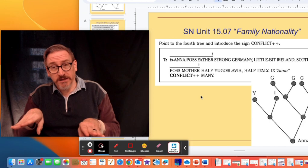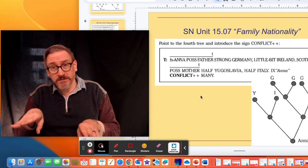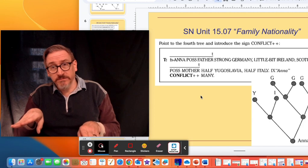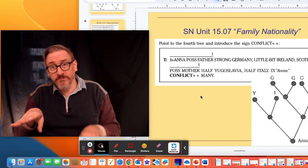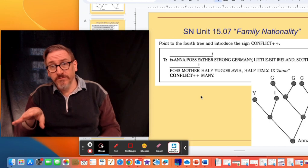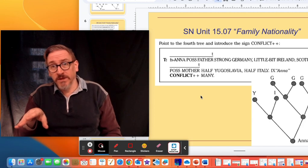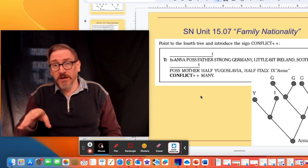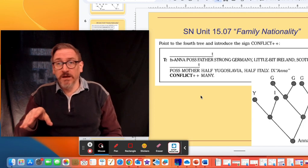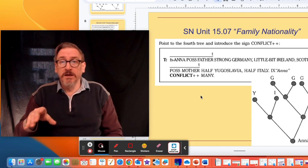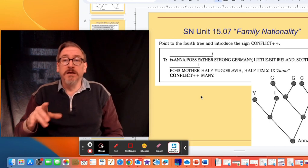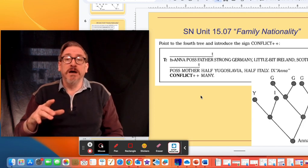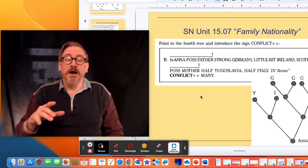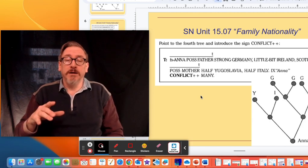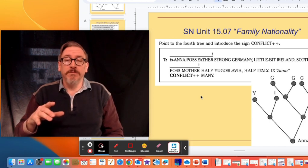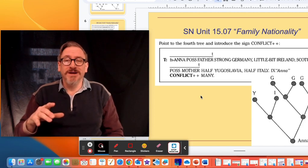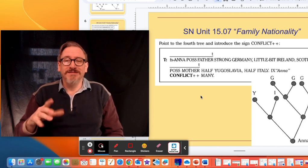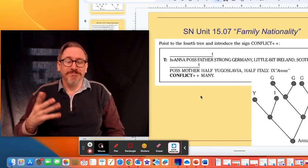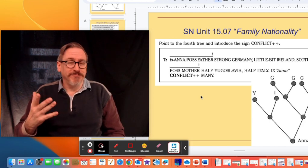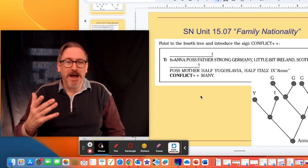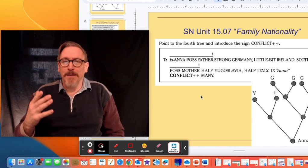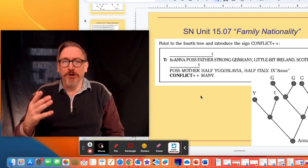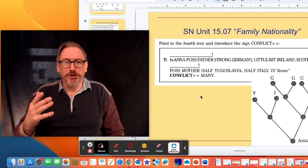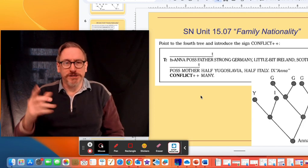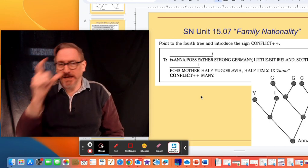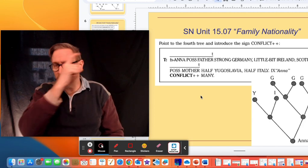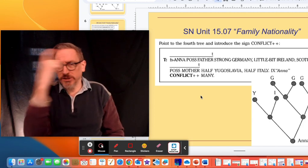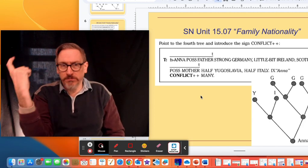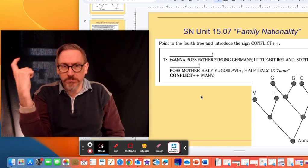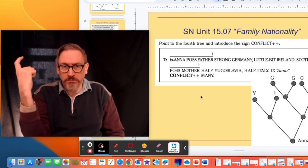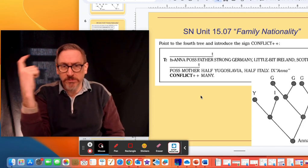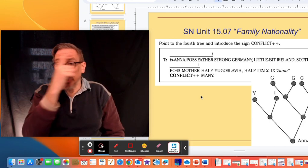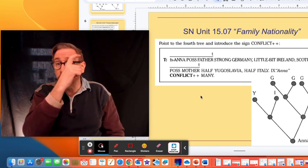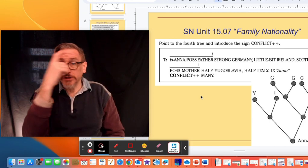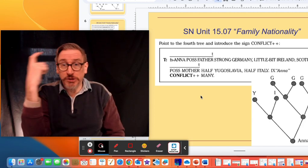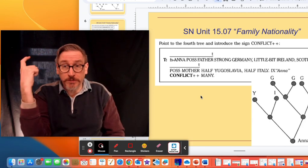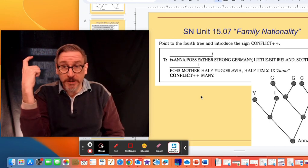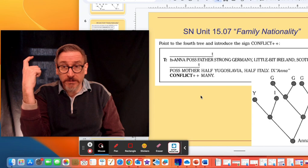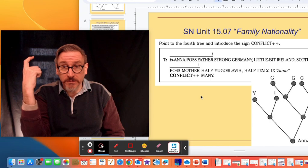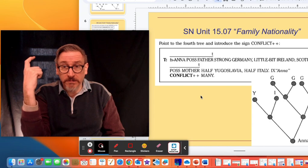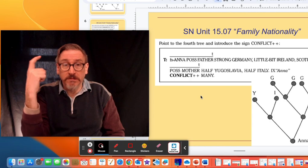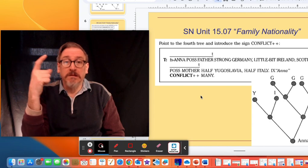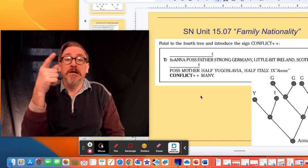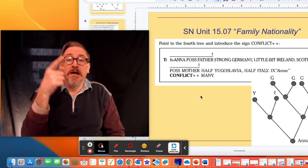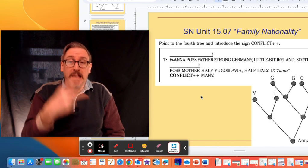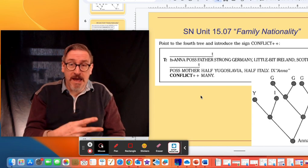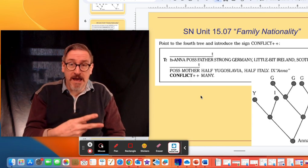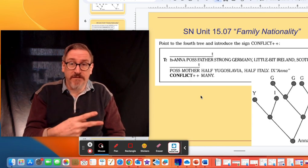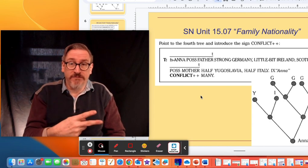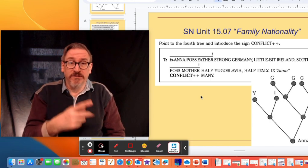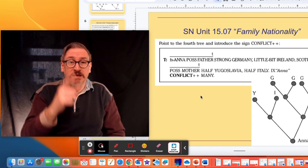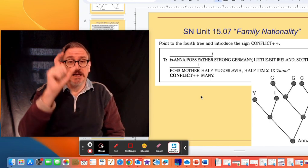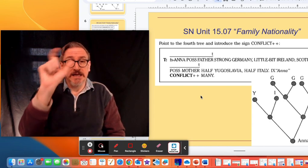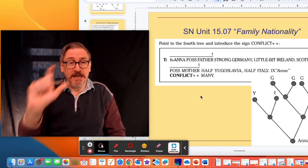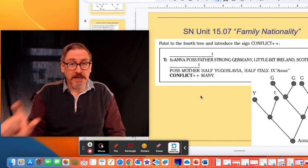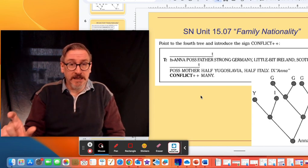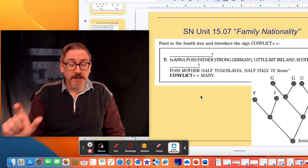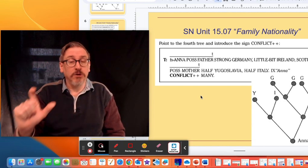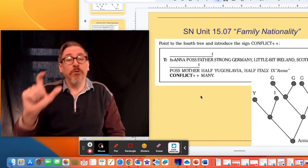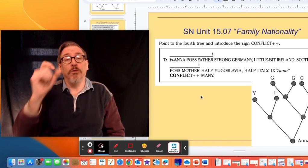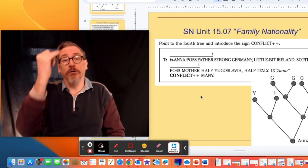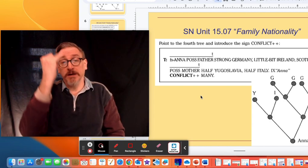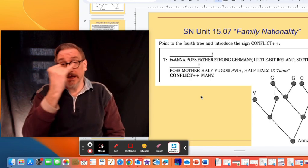split. I'm going to just say Serbian, half